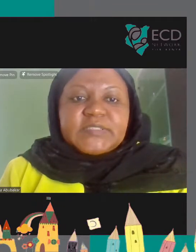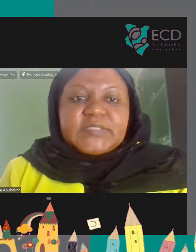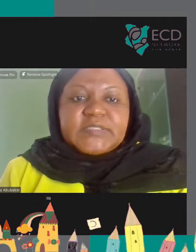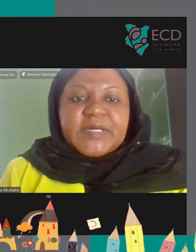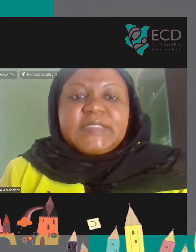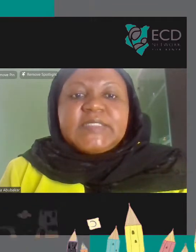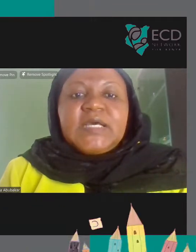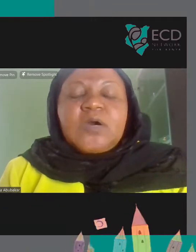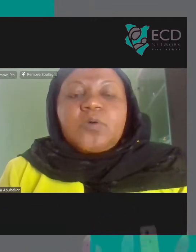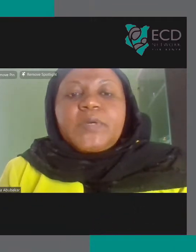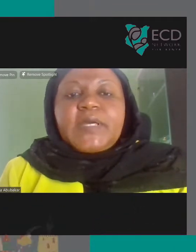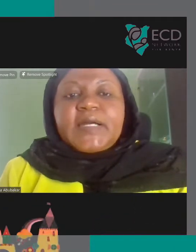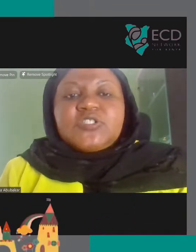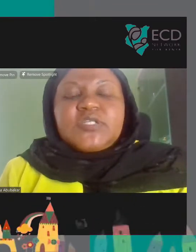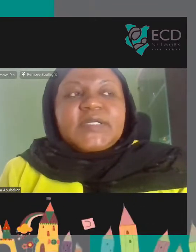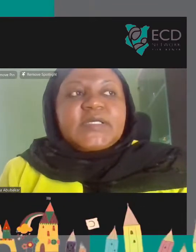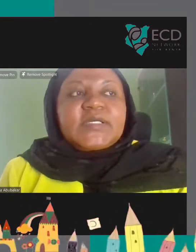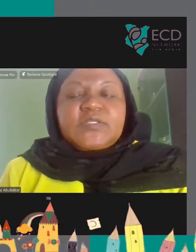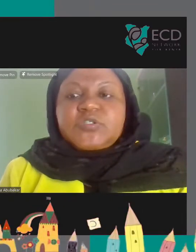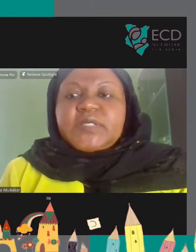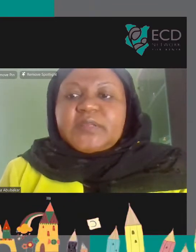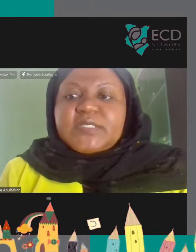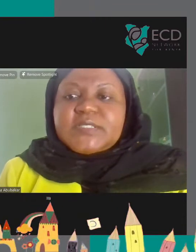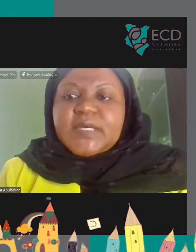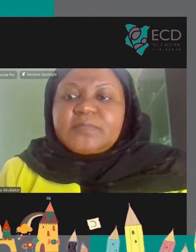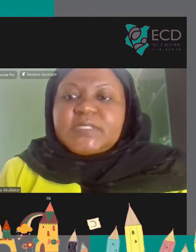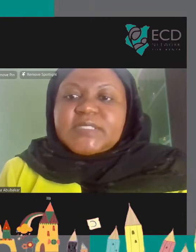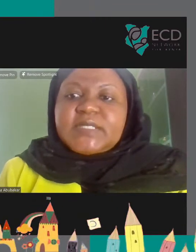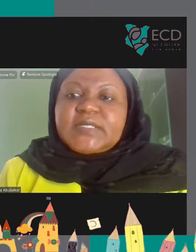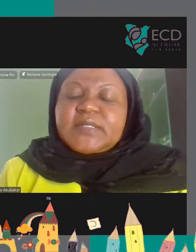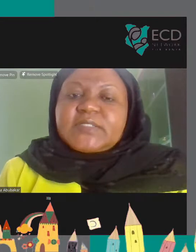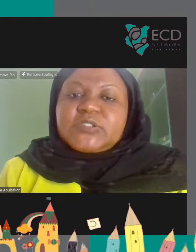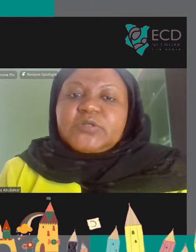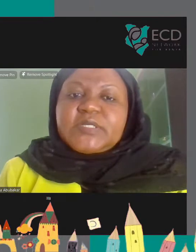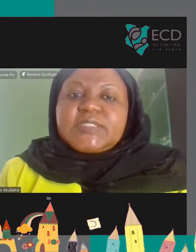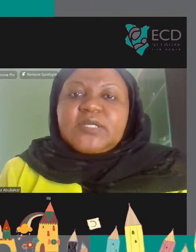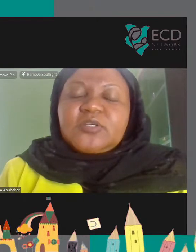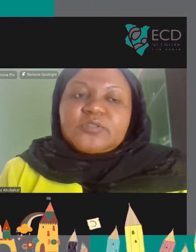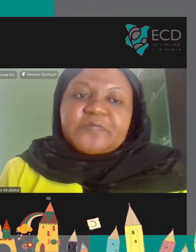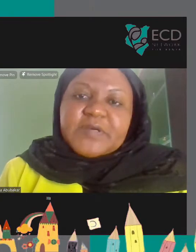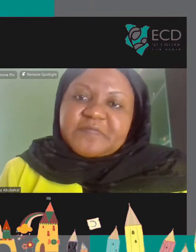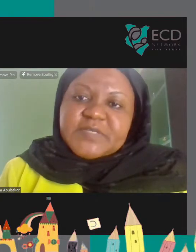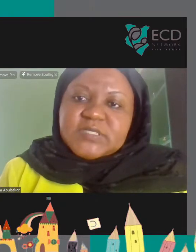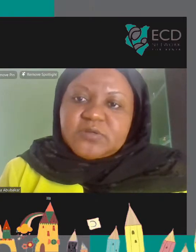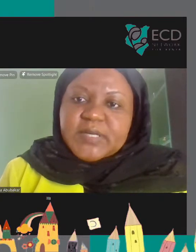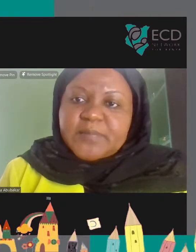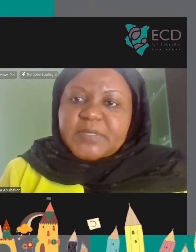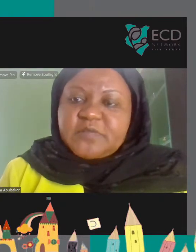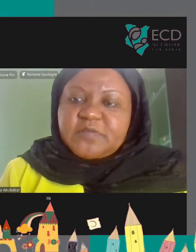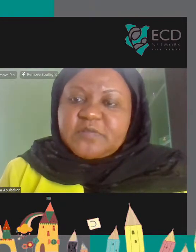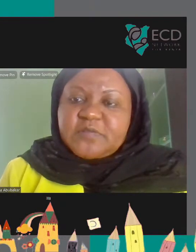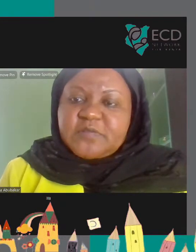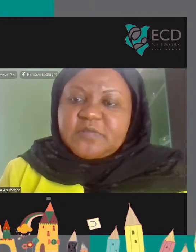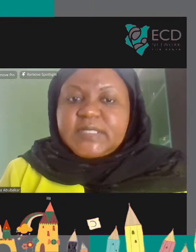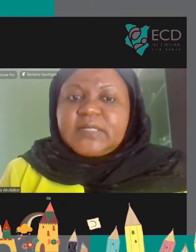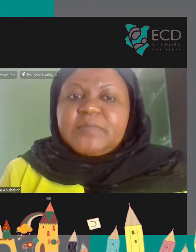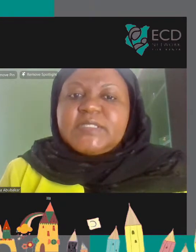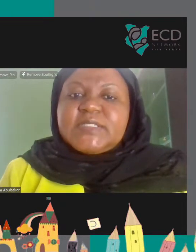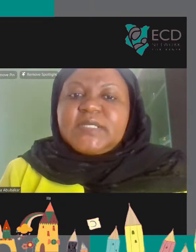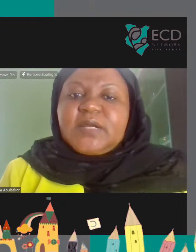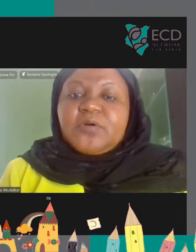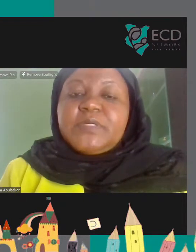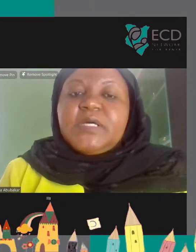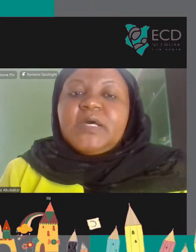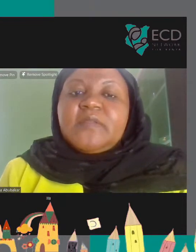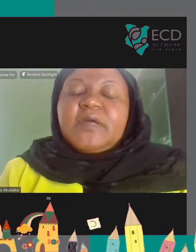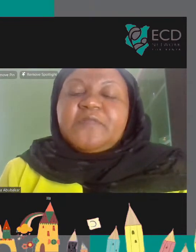I'll jump through that. We actually, during this time, decided that, there's a lot of emphasis on urban informal settlements